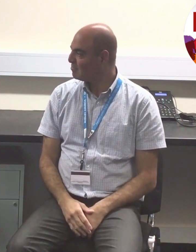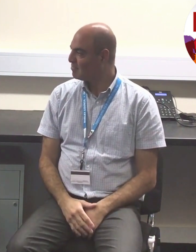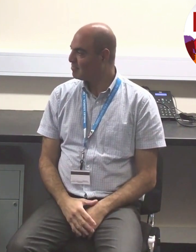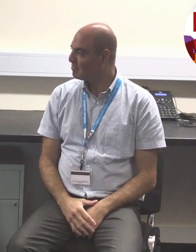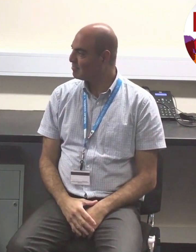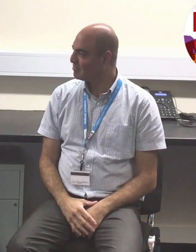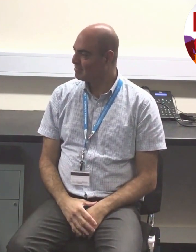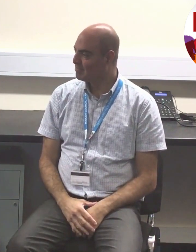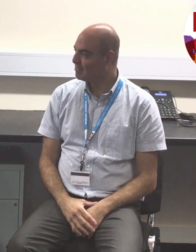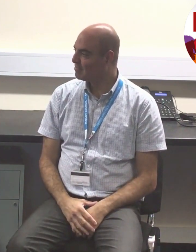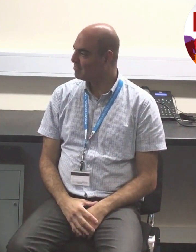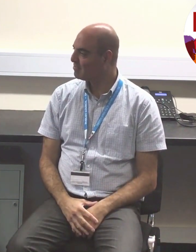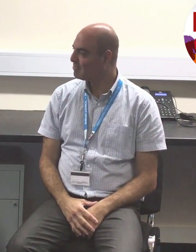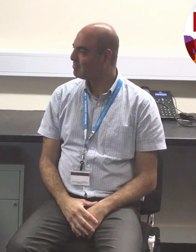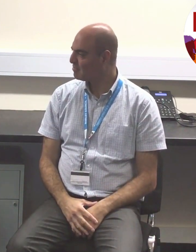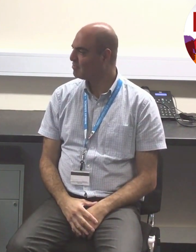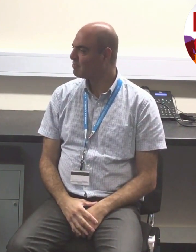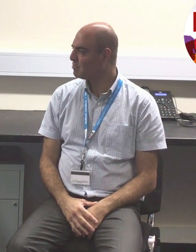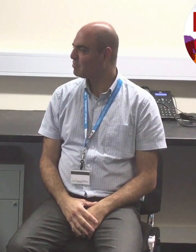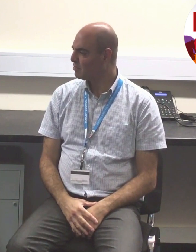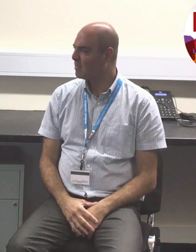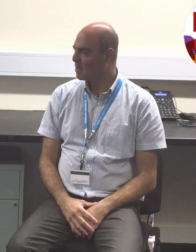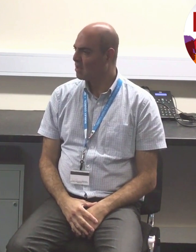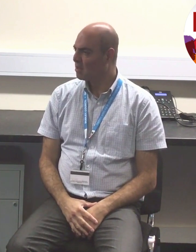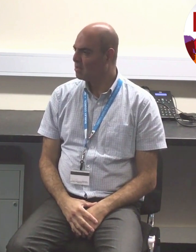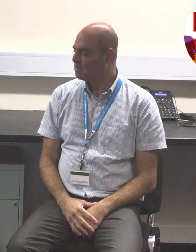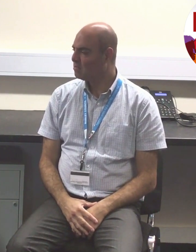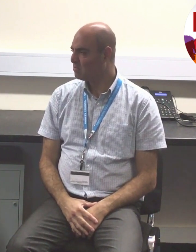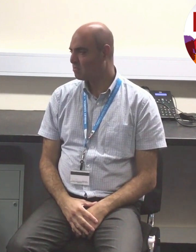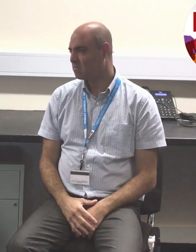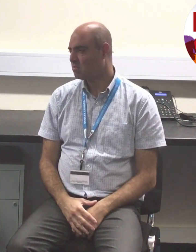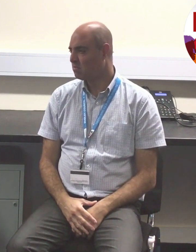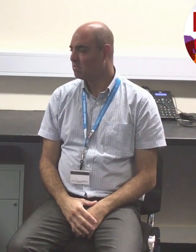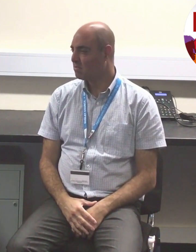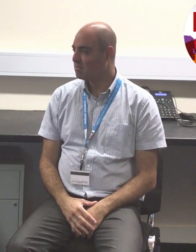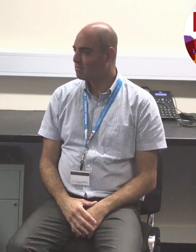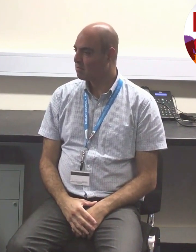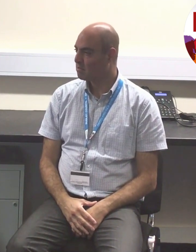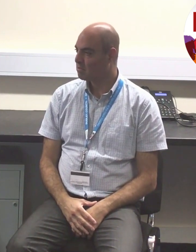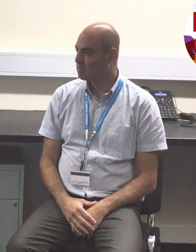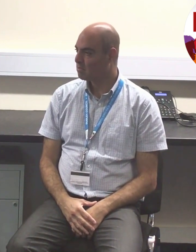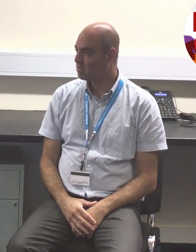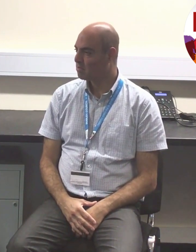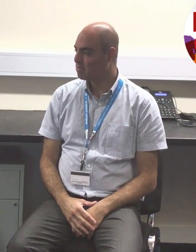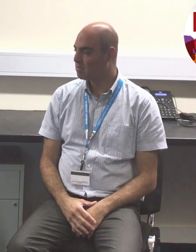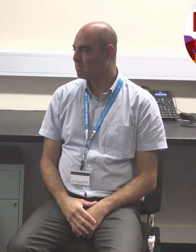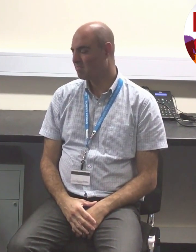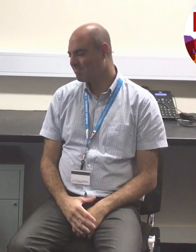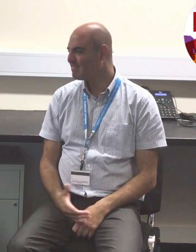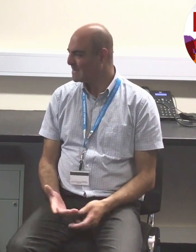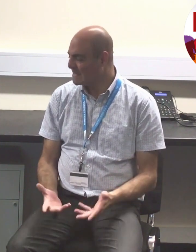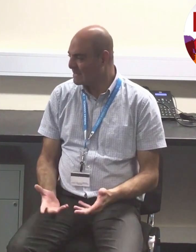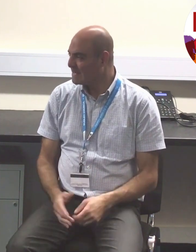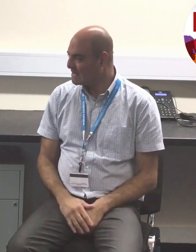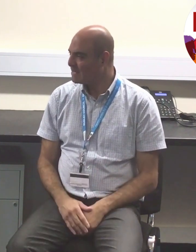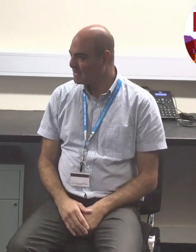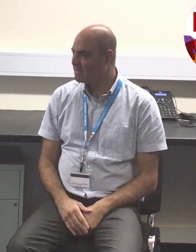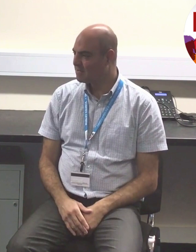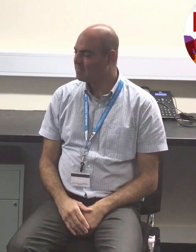And perhaps sometimes it's a hidden community though, because people don't always understand how deaf people communicate with each other, and perhaps